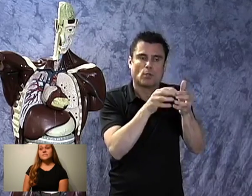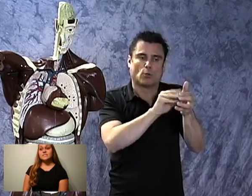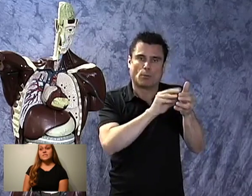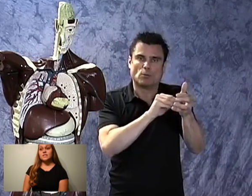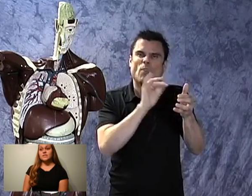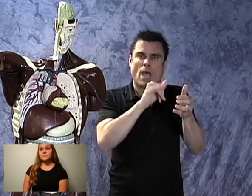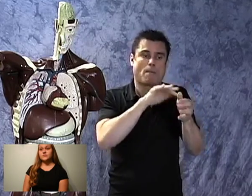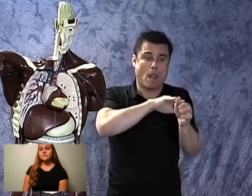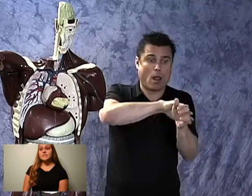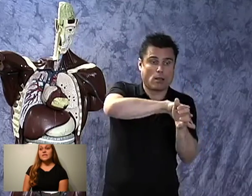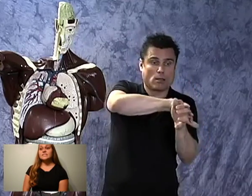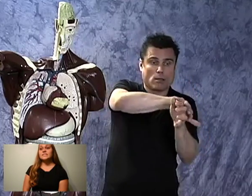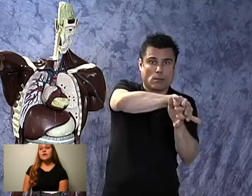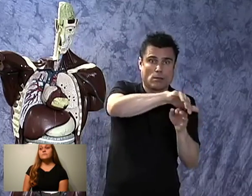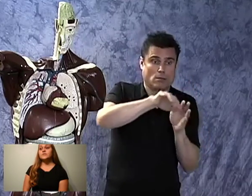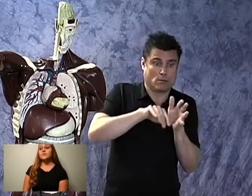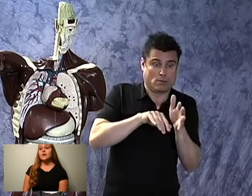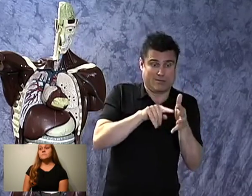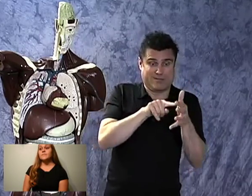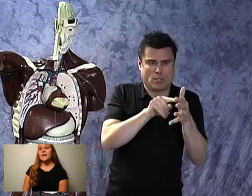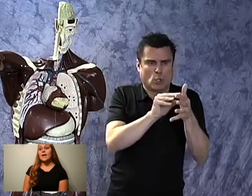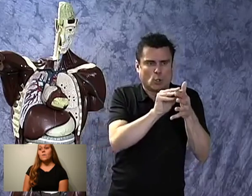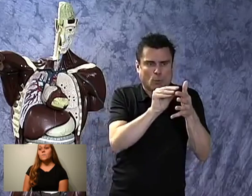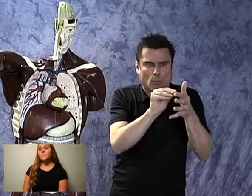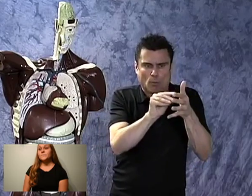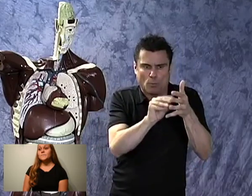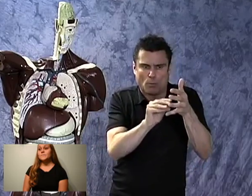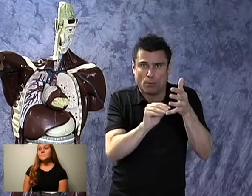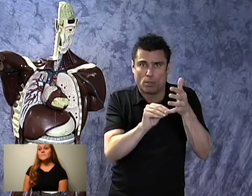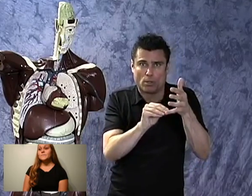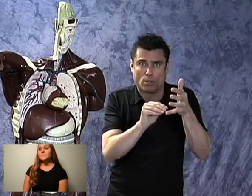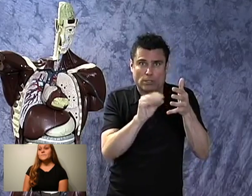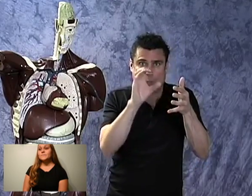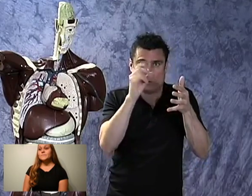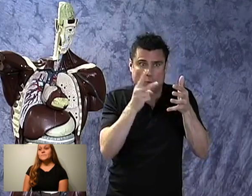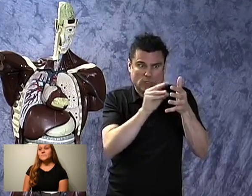oxygen goes into the clusters and CO2 comes back out.